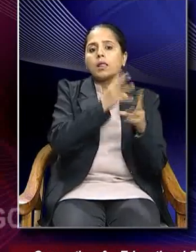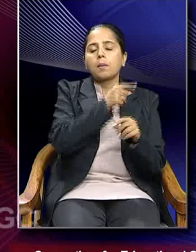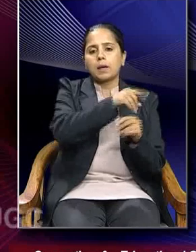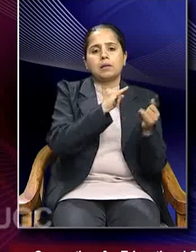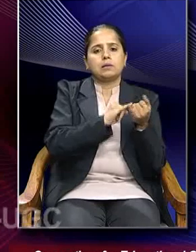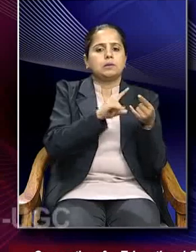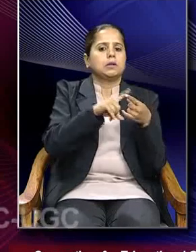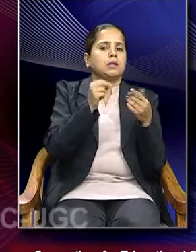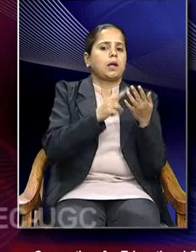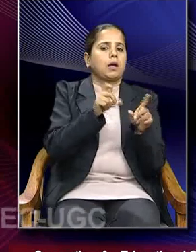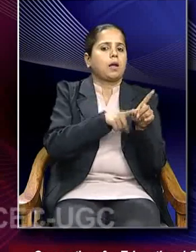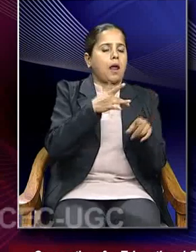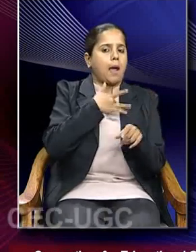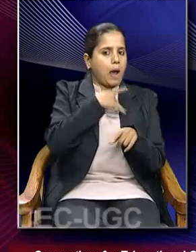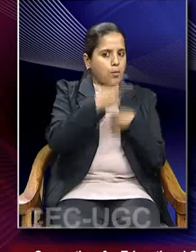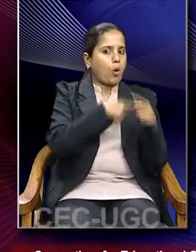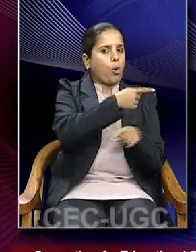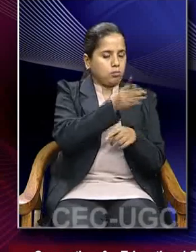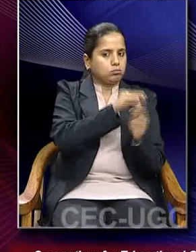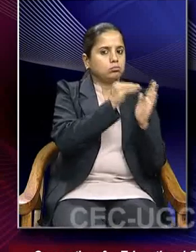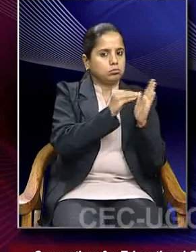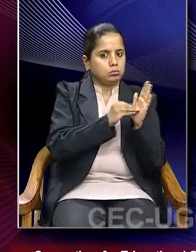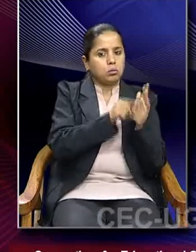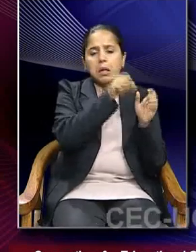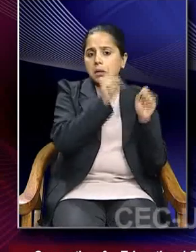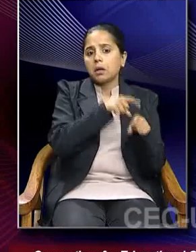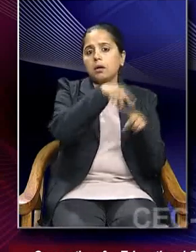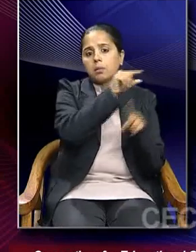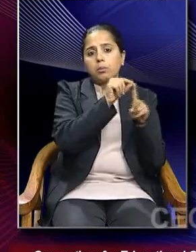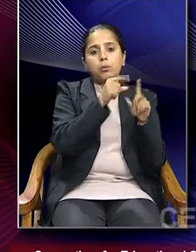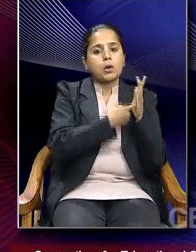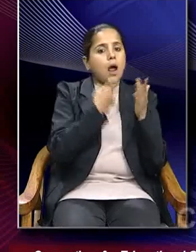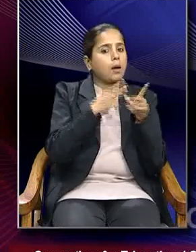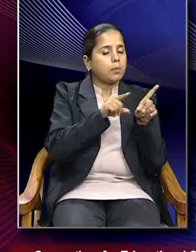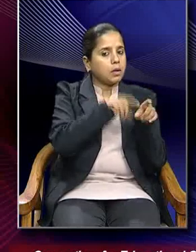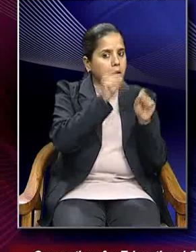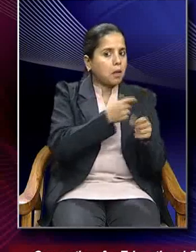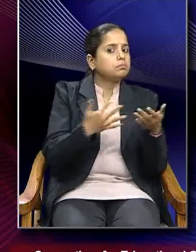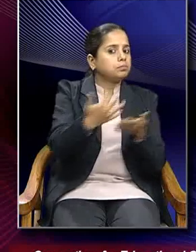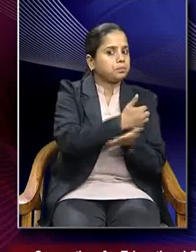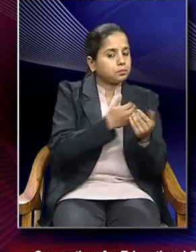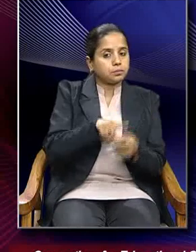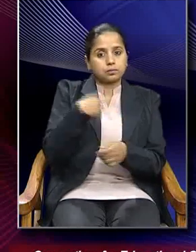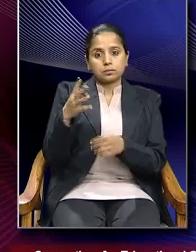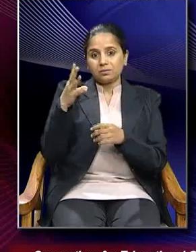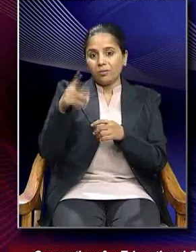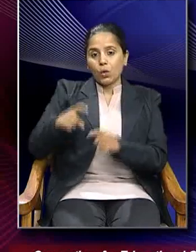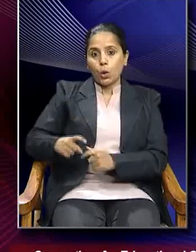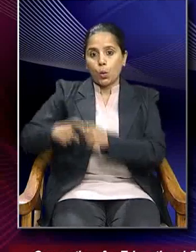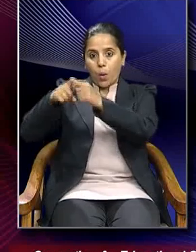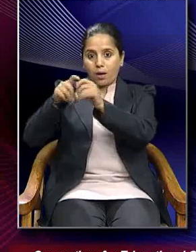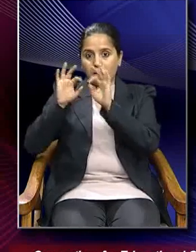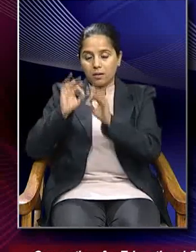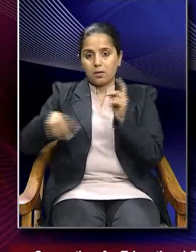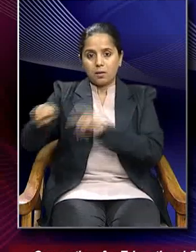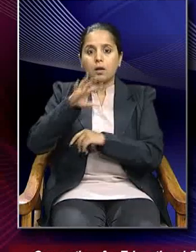secondary resources, but it can be collected through primary sources also. Qualitative are those